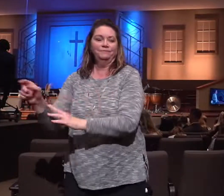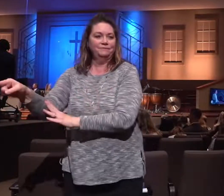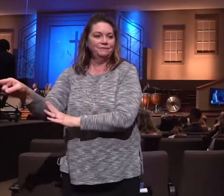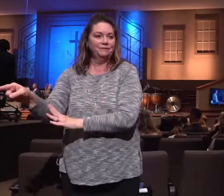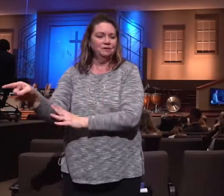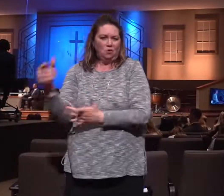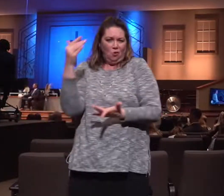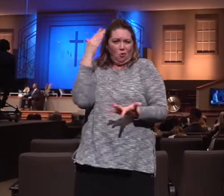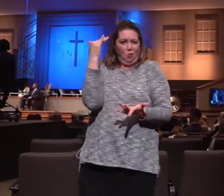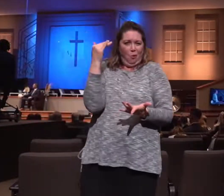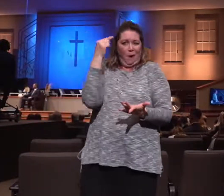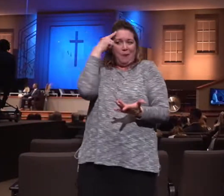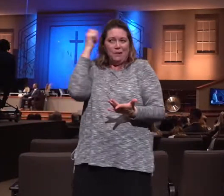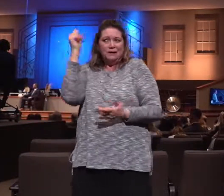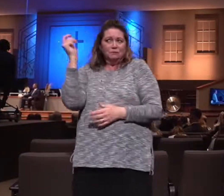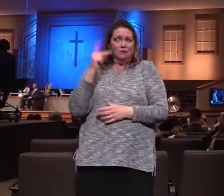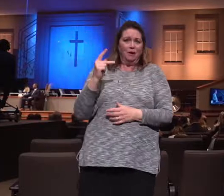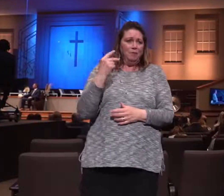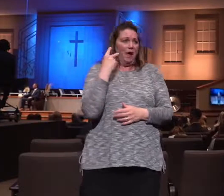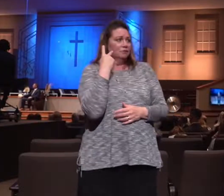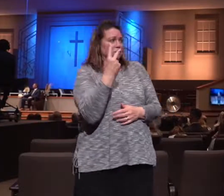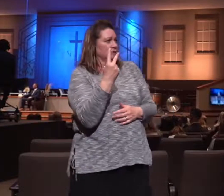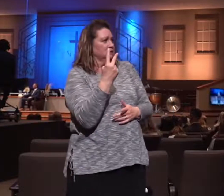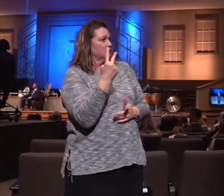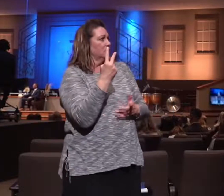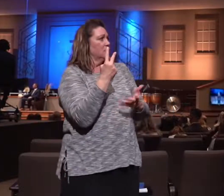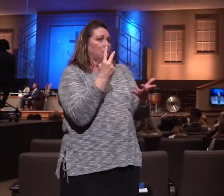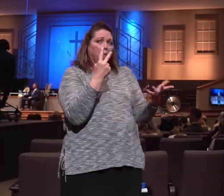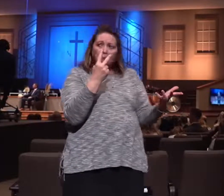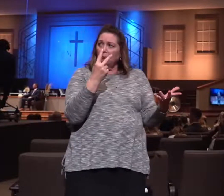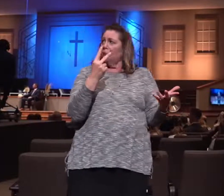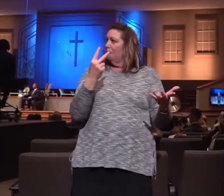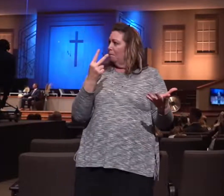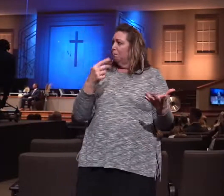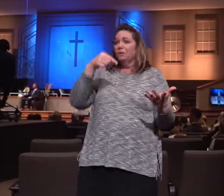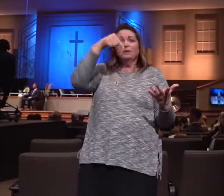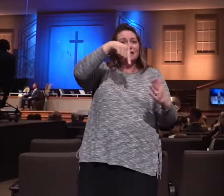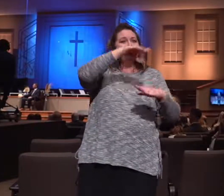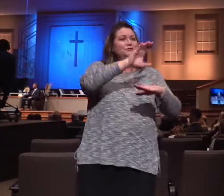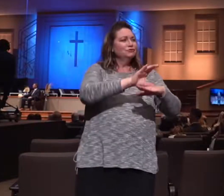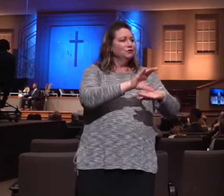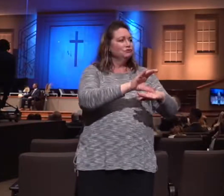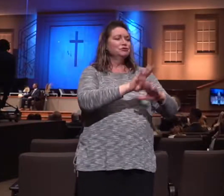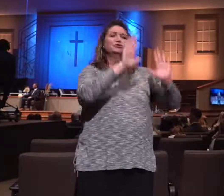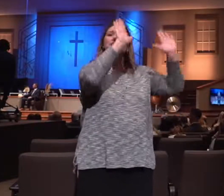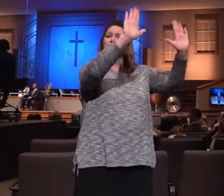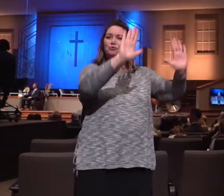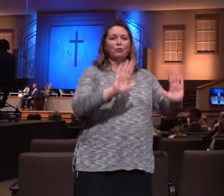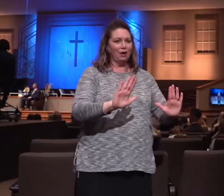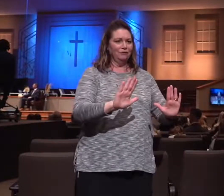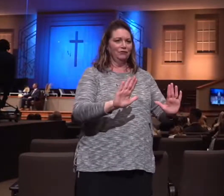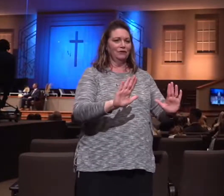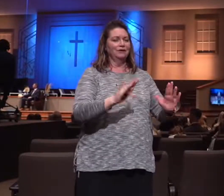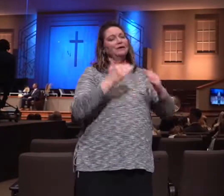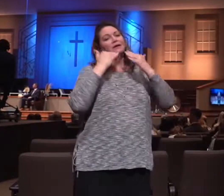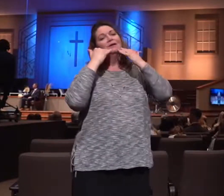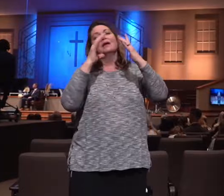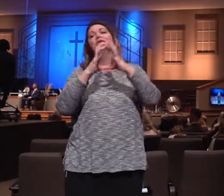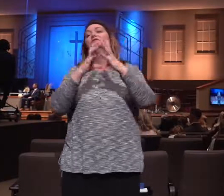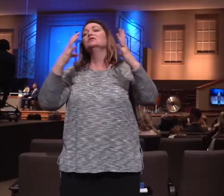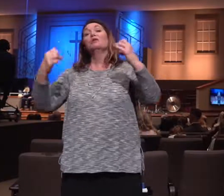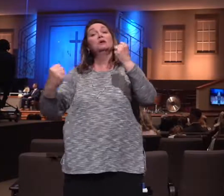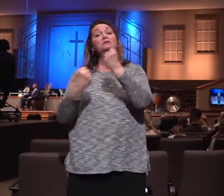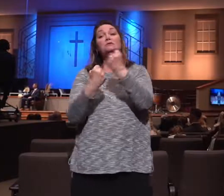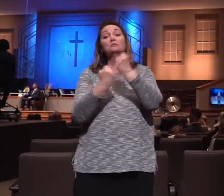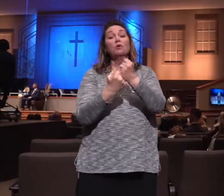we've come back and we've seen and been reminded again of just how wonderful ascending church we have that is standing behind us. And so thank you for